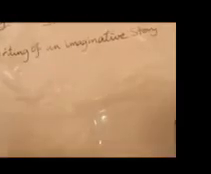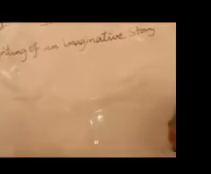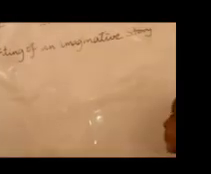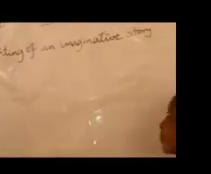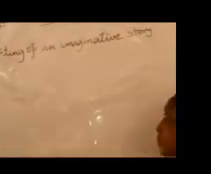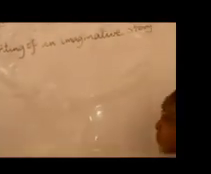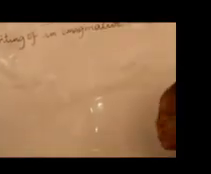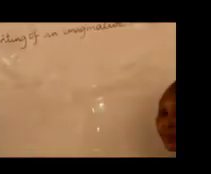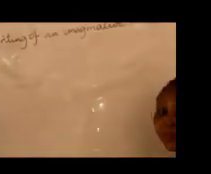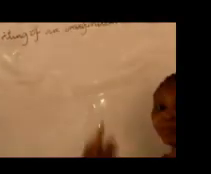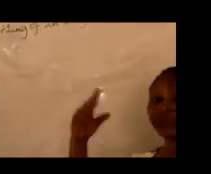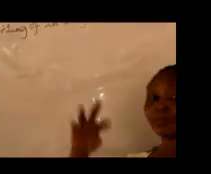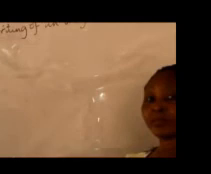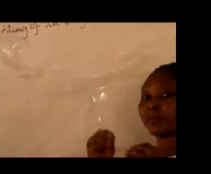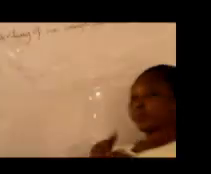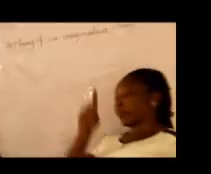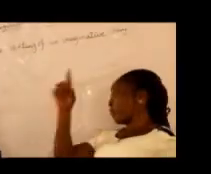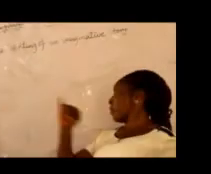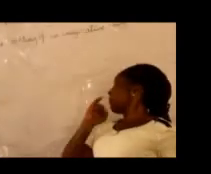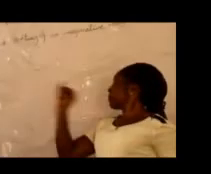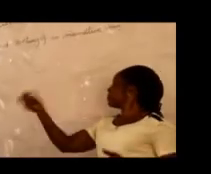that's the first one.